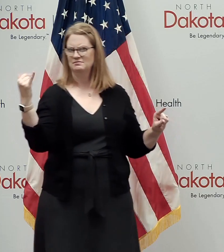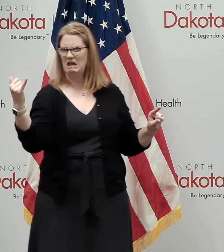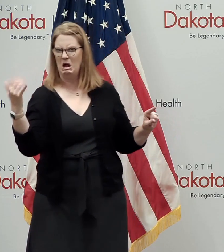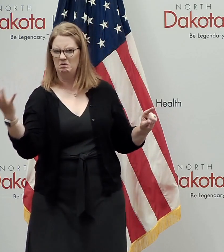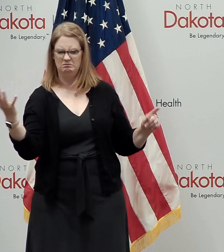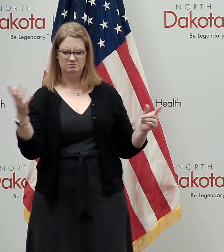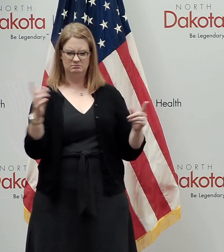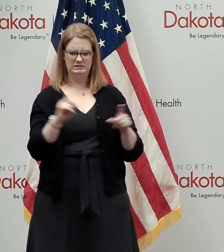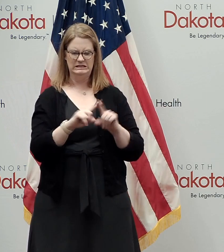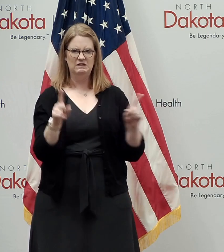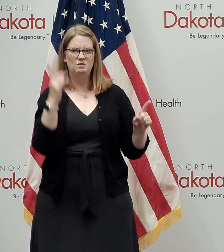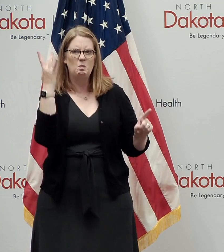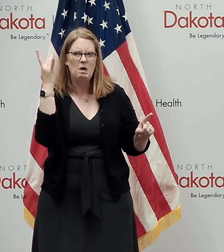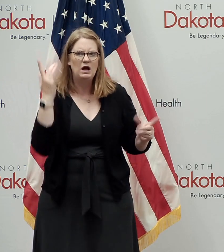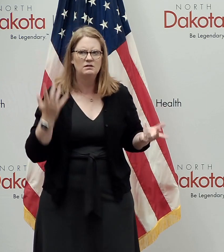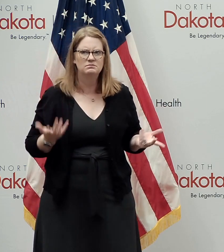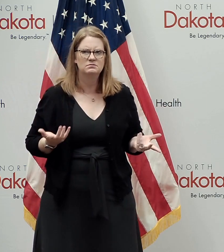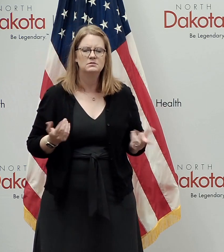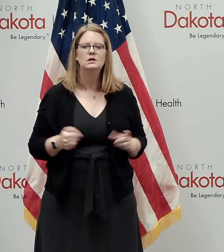got